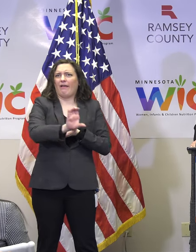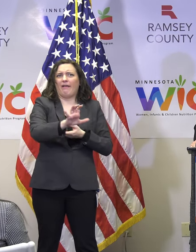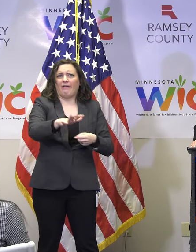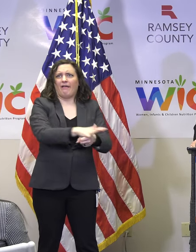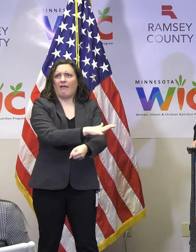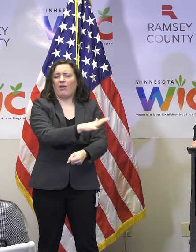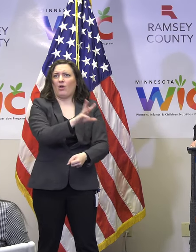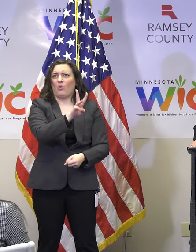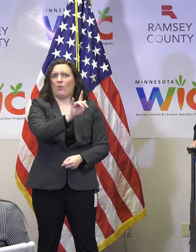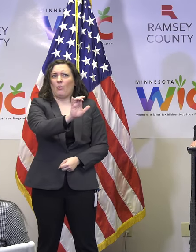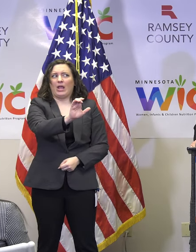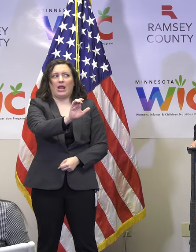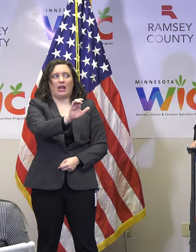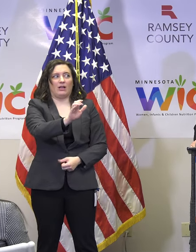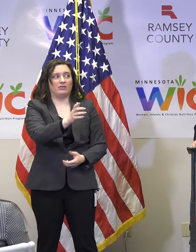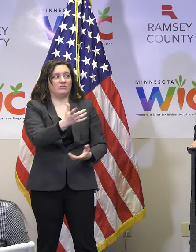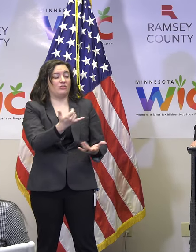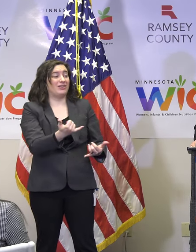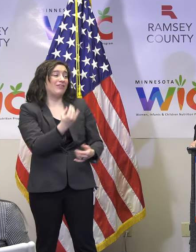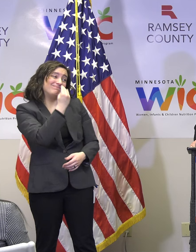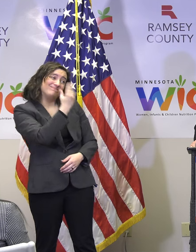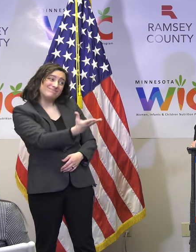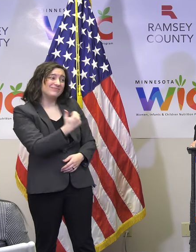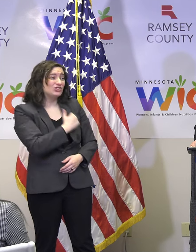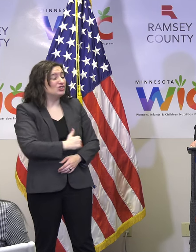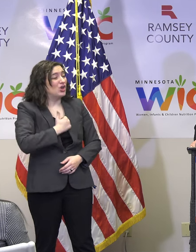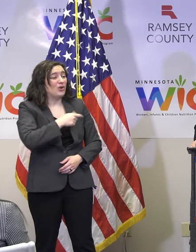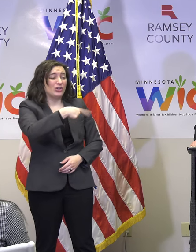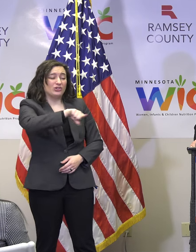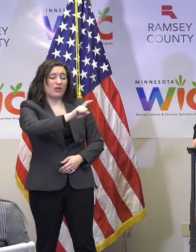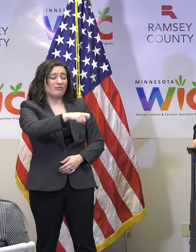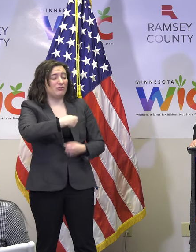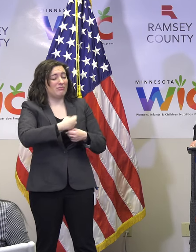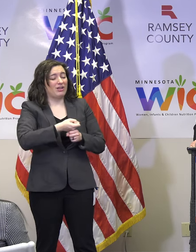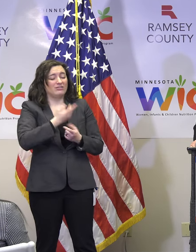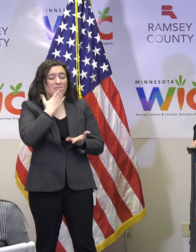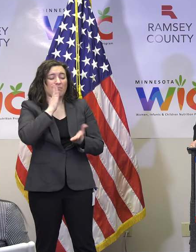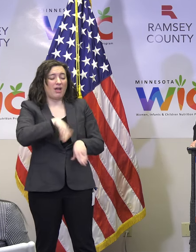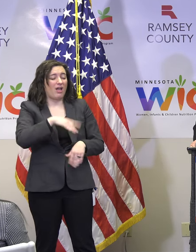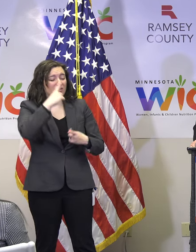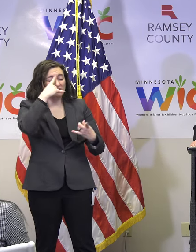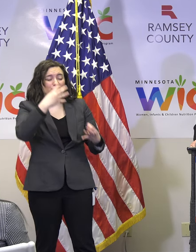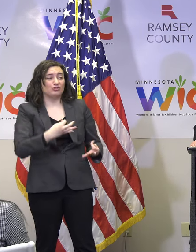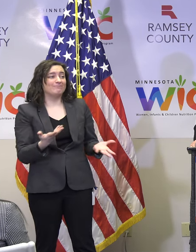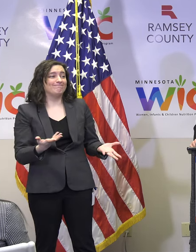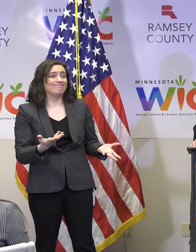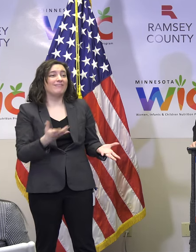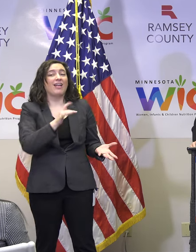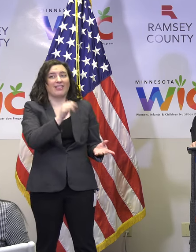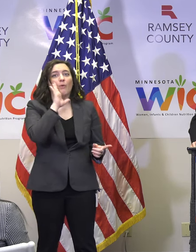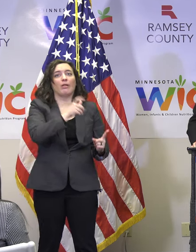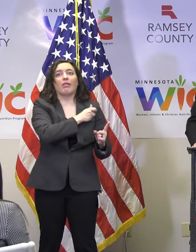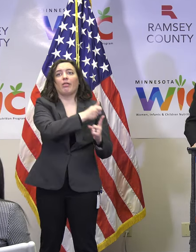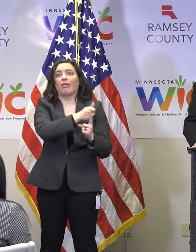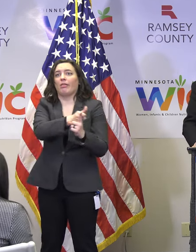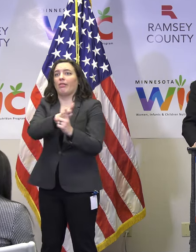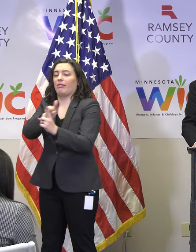team here are the decisions you're going to have to start making. And the impact of that, as you know, is going to be pretty